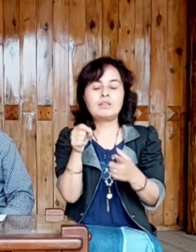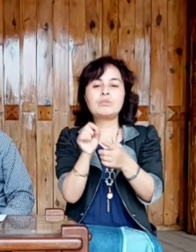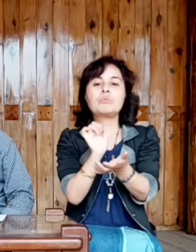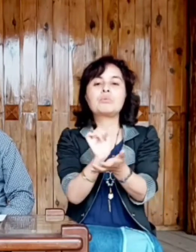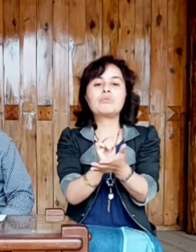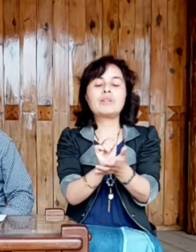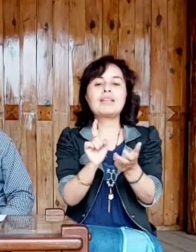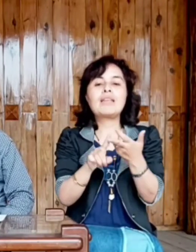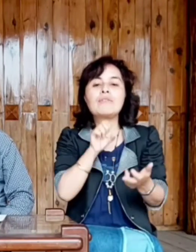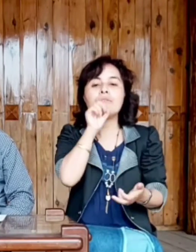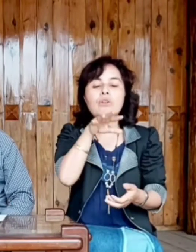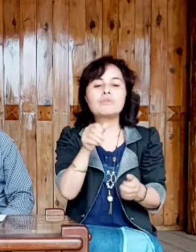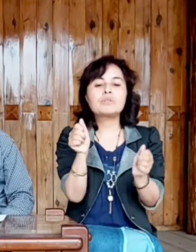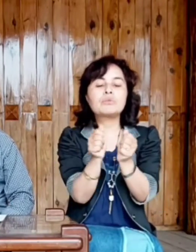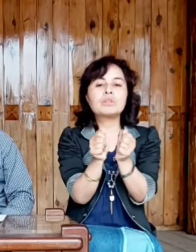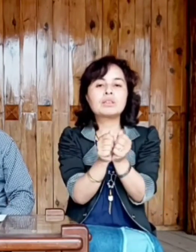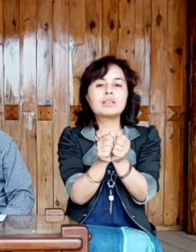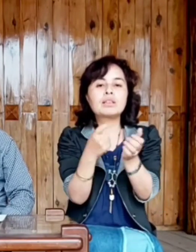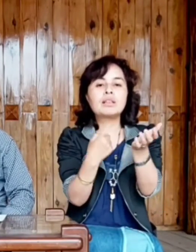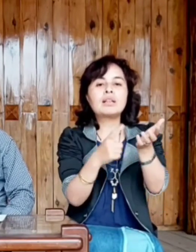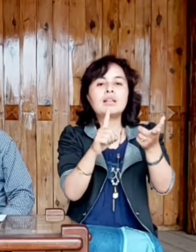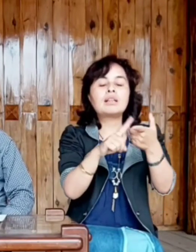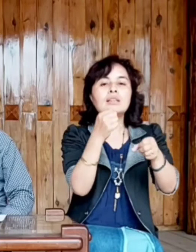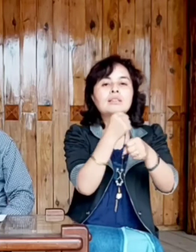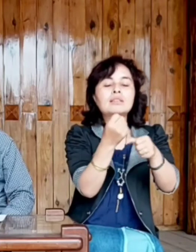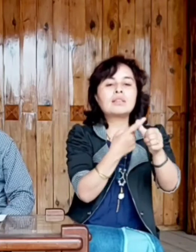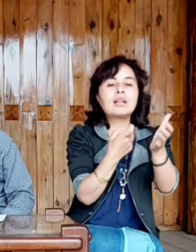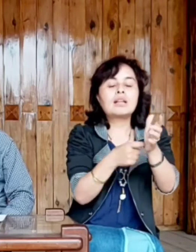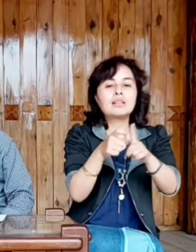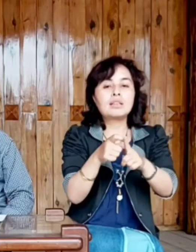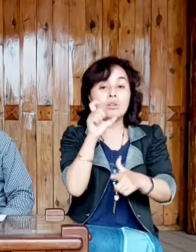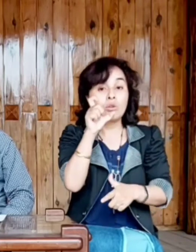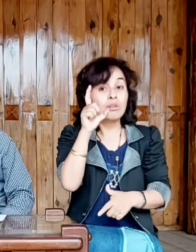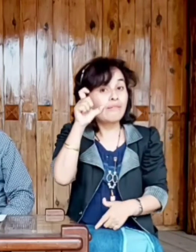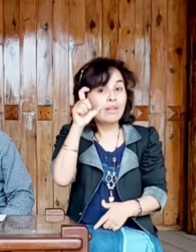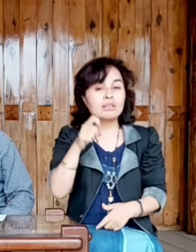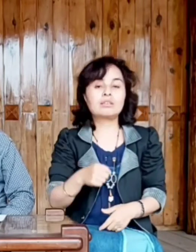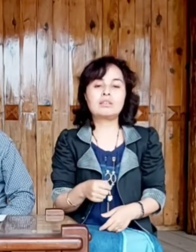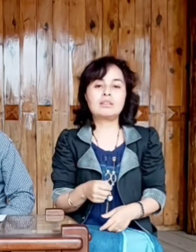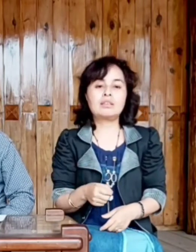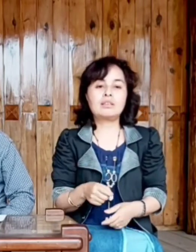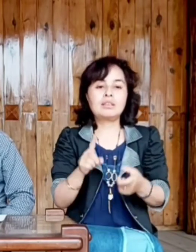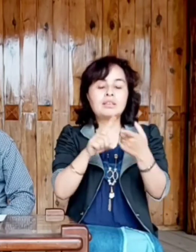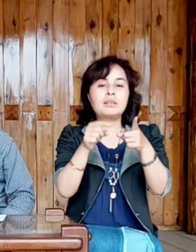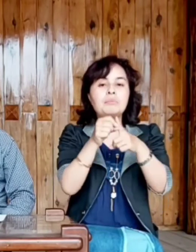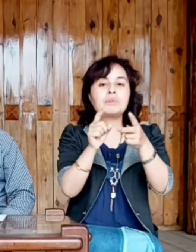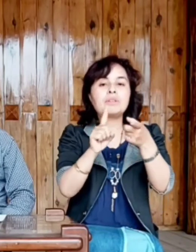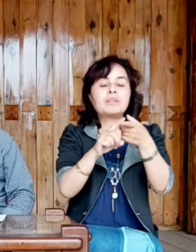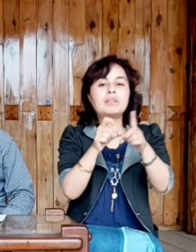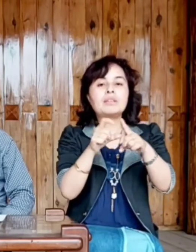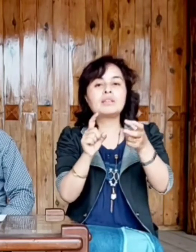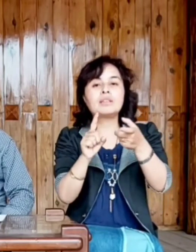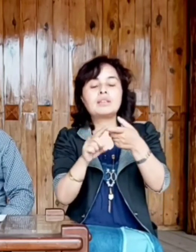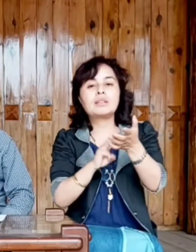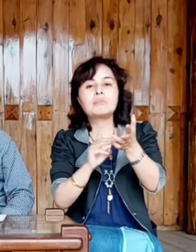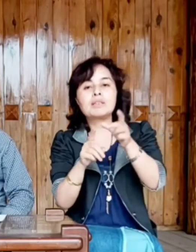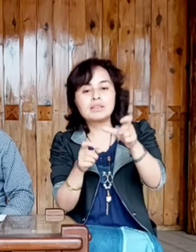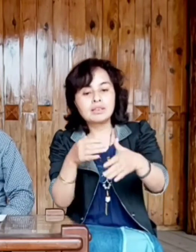the information with regards to the coronavirus epidemic